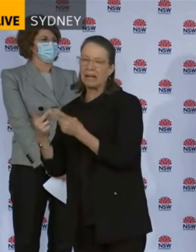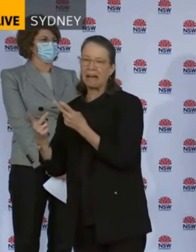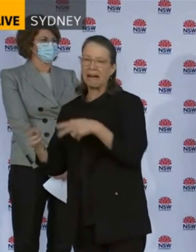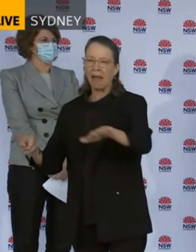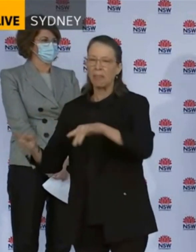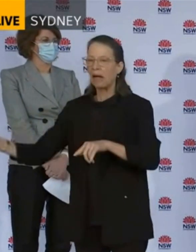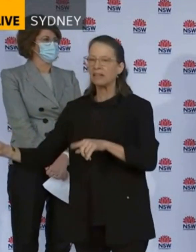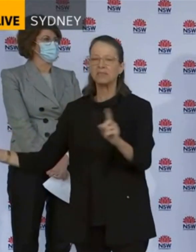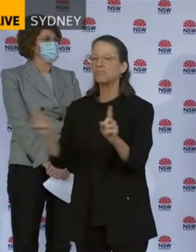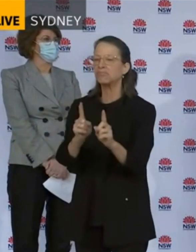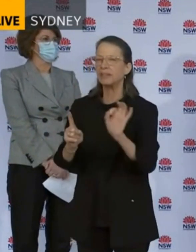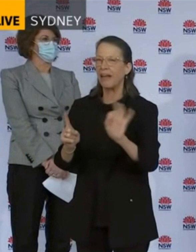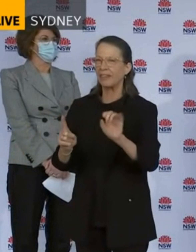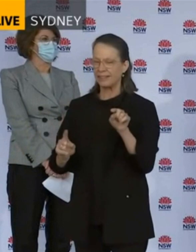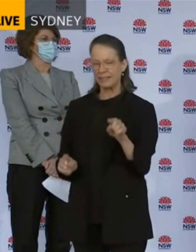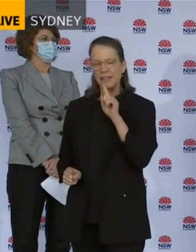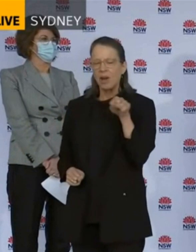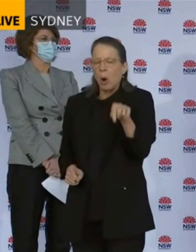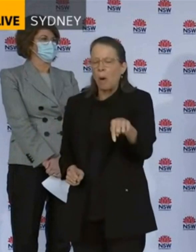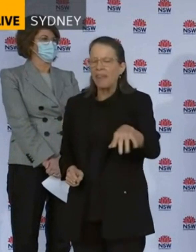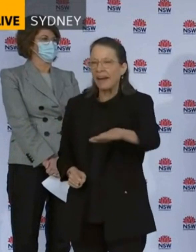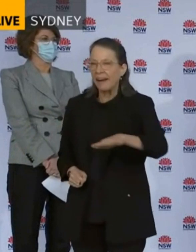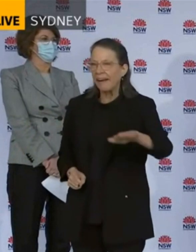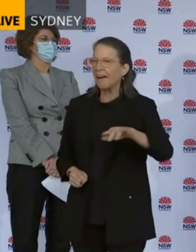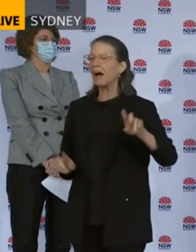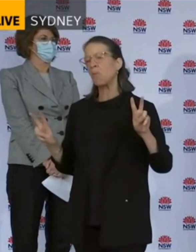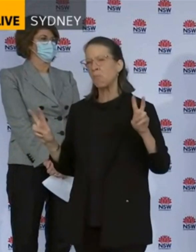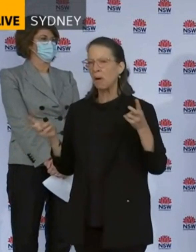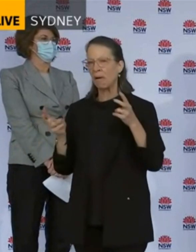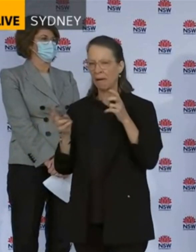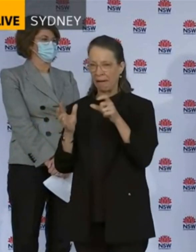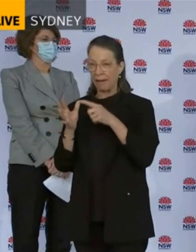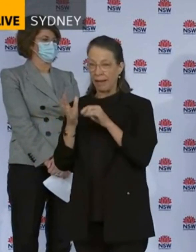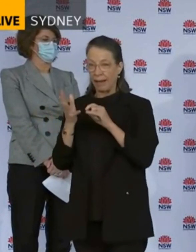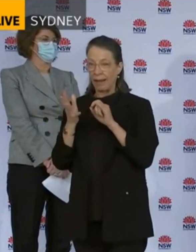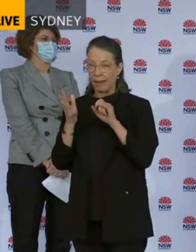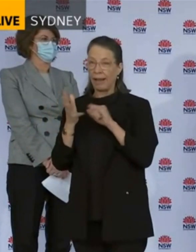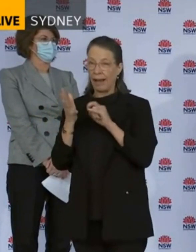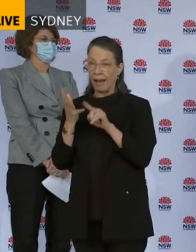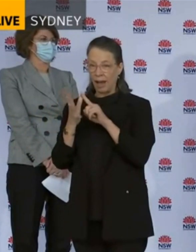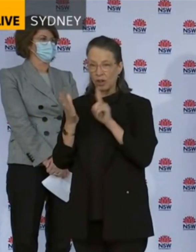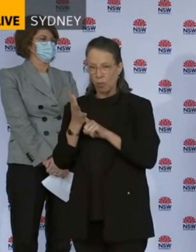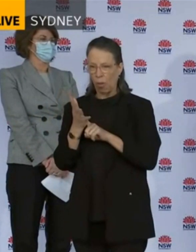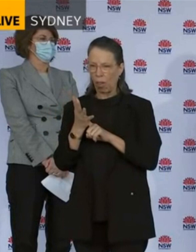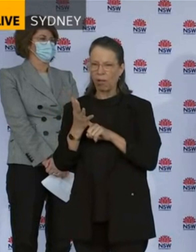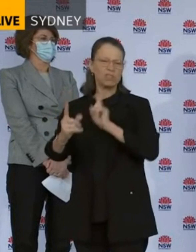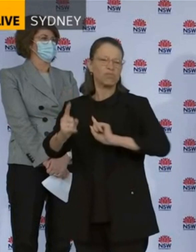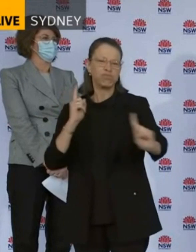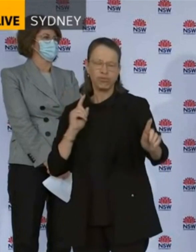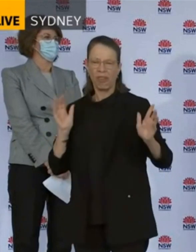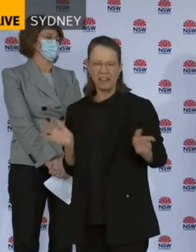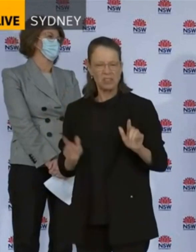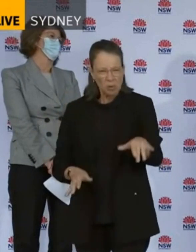to reconcile. There really isn't anything more to this. I've got to say that this venue, notwithstanding